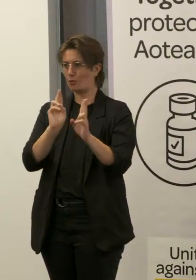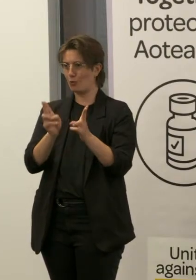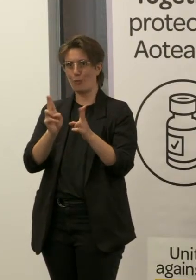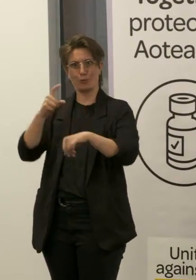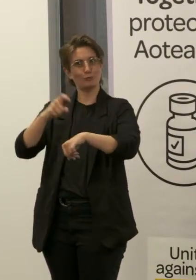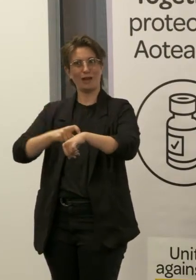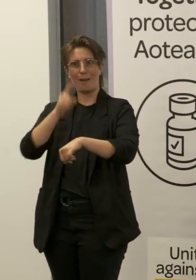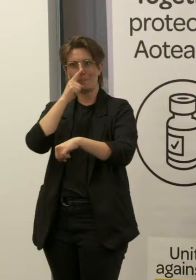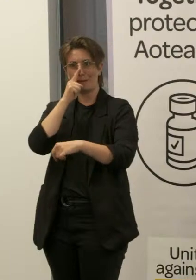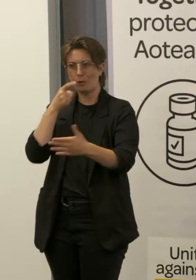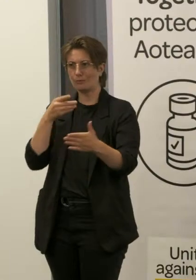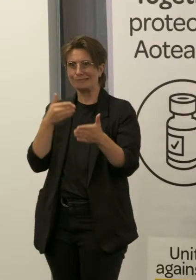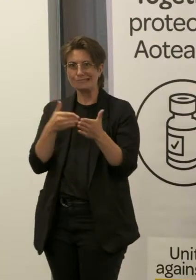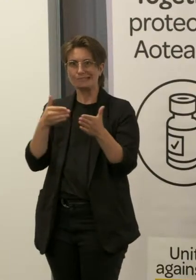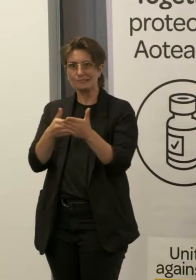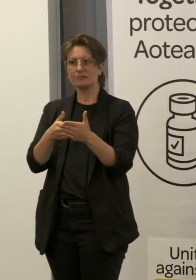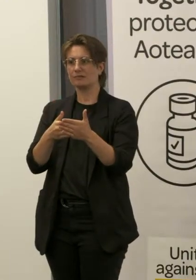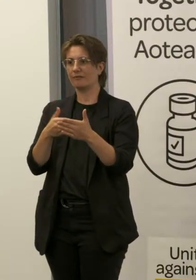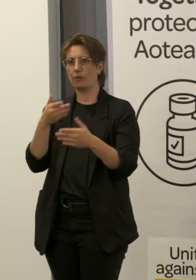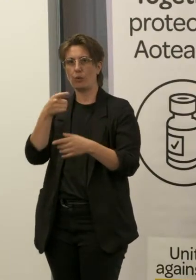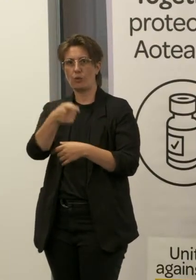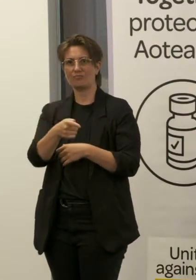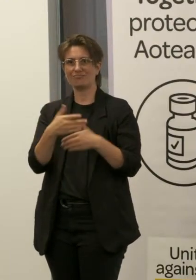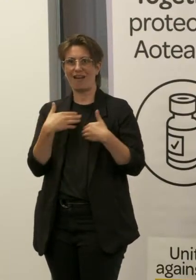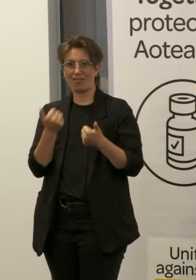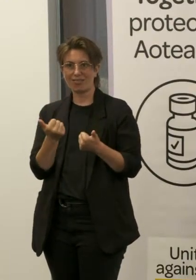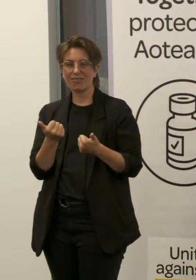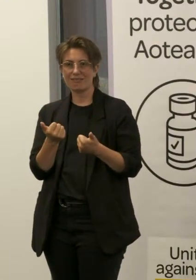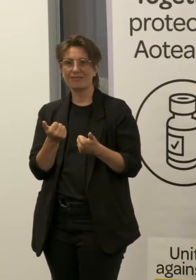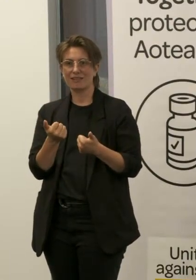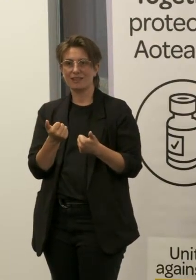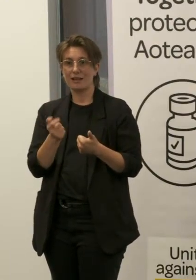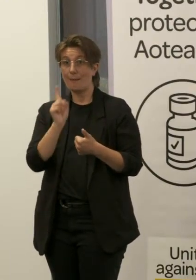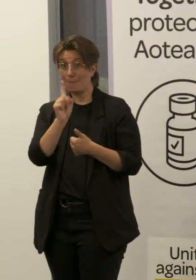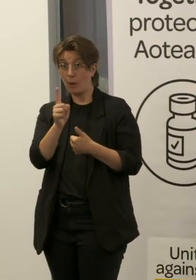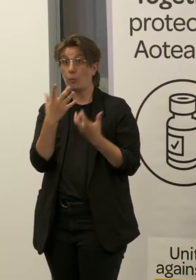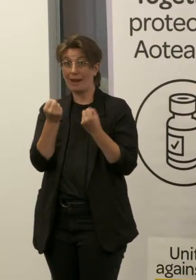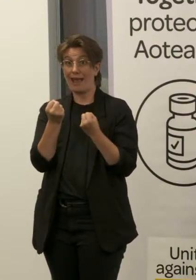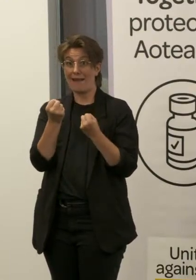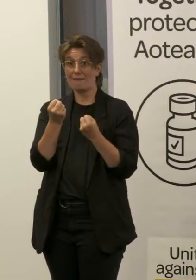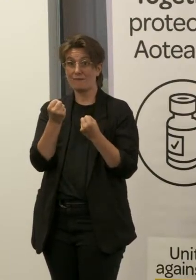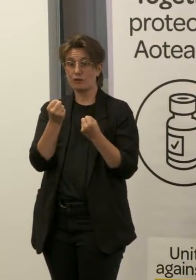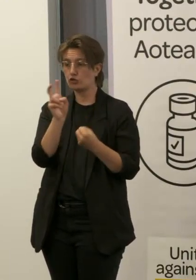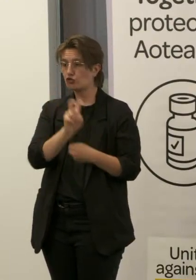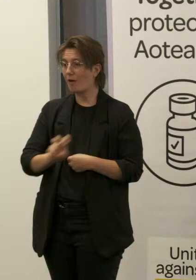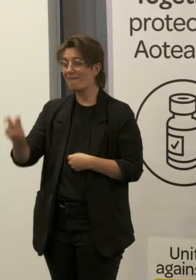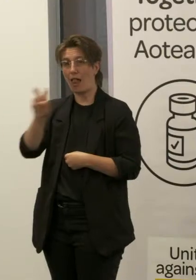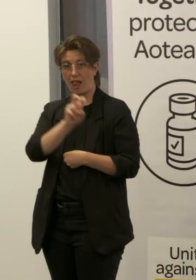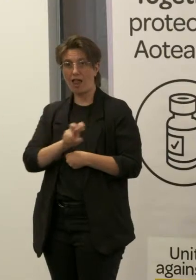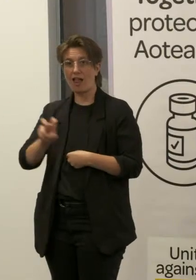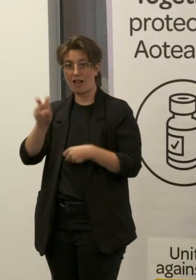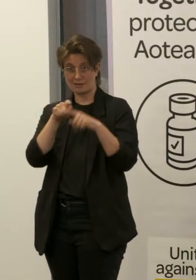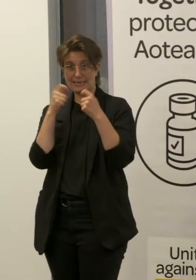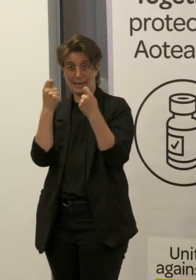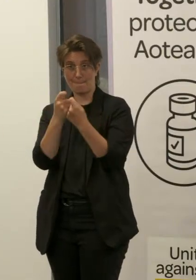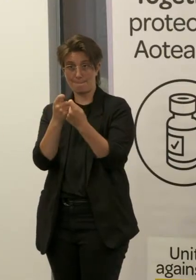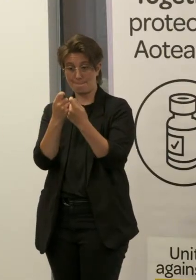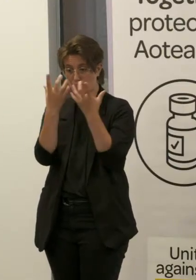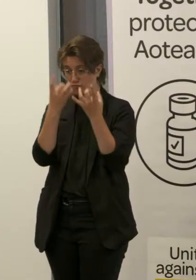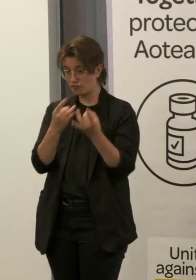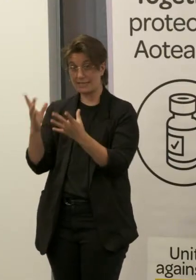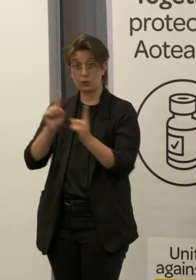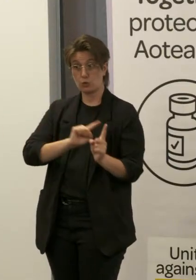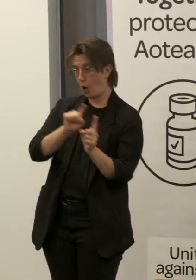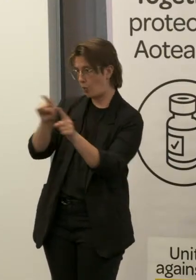have lots of mobile teams who are doing their best to reach into those services. And I think this is where the Ministry of Health's